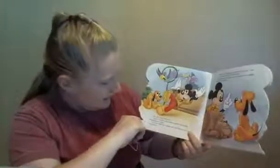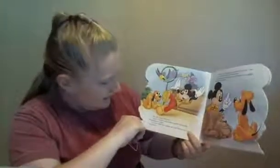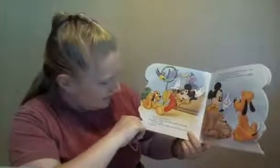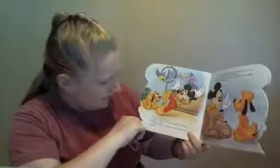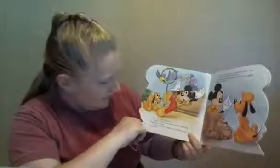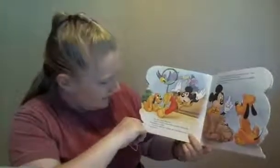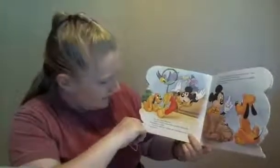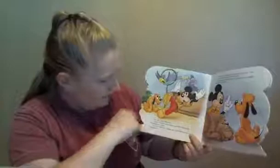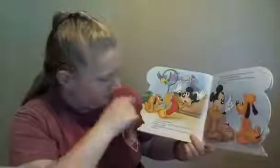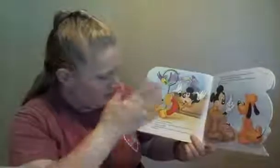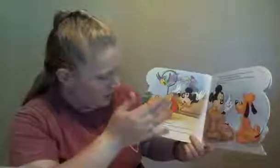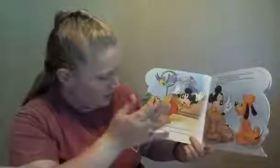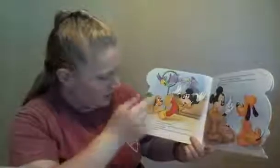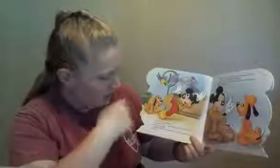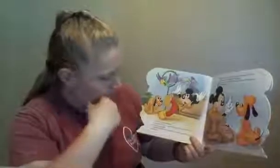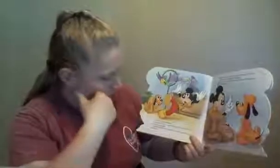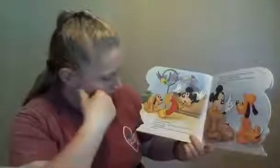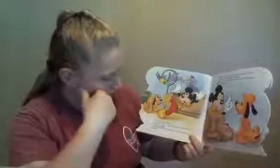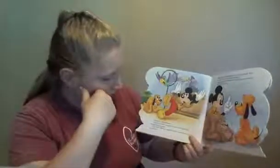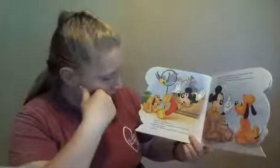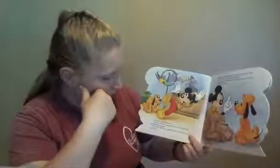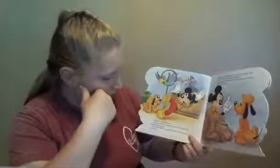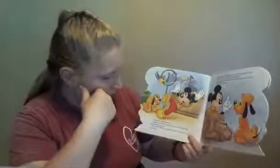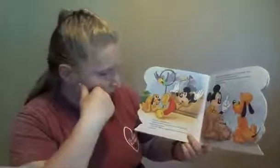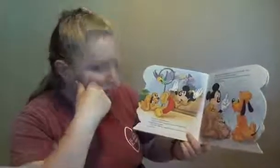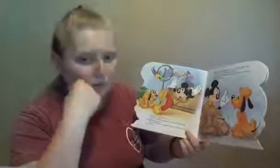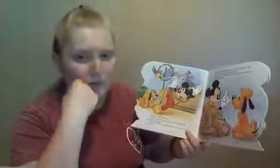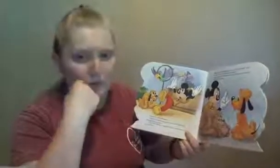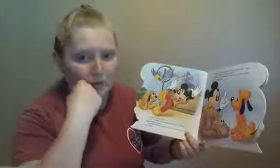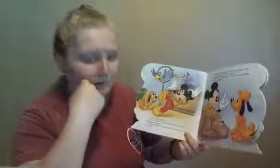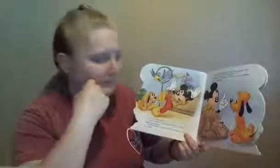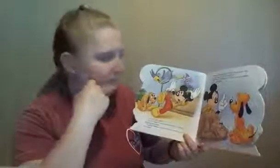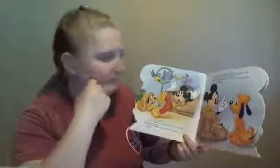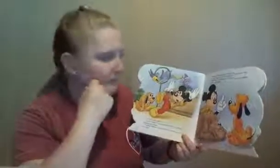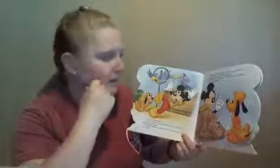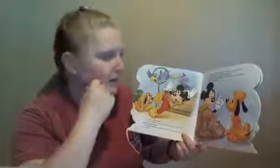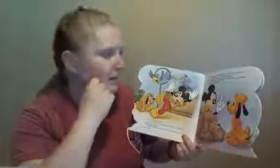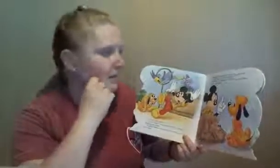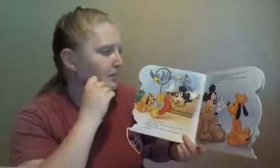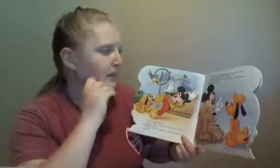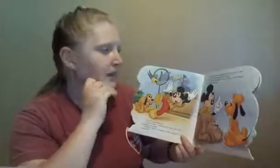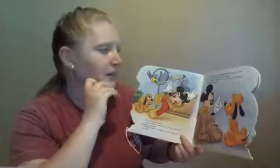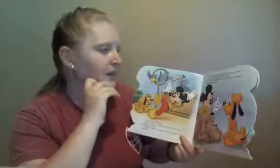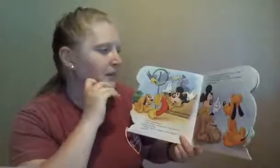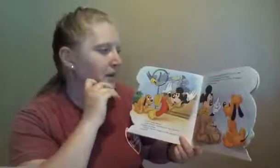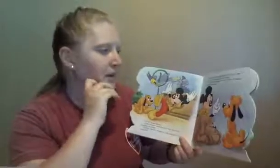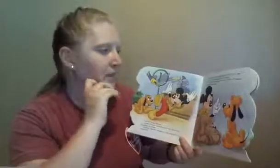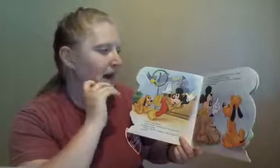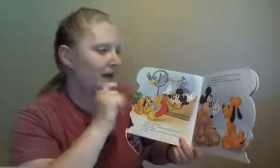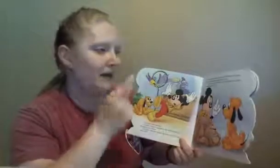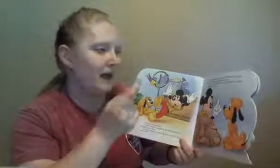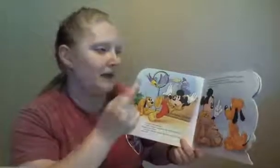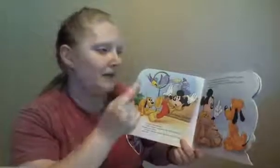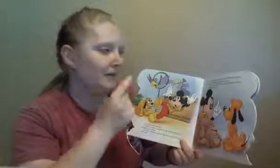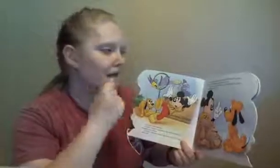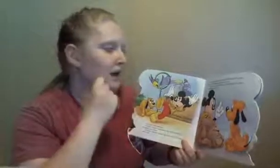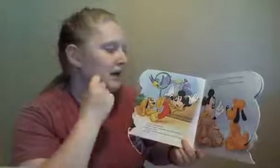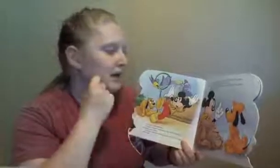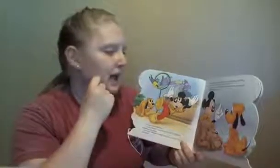Gotcha! Mickey caught the fish and put it in a new bowl. Mickey put the puppy back in the kennel. Now